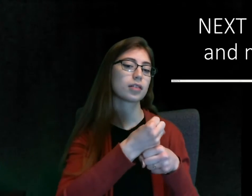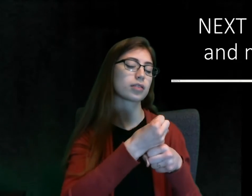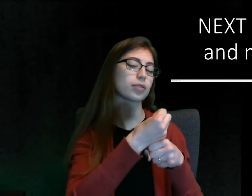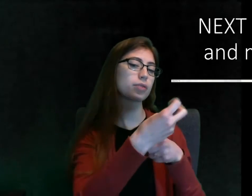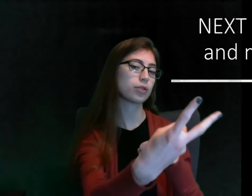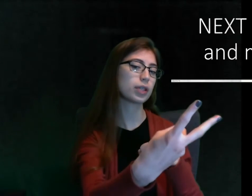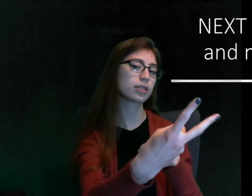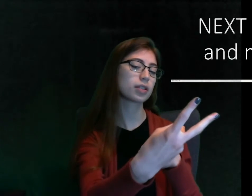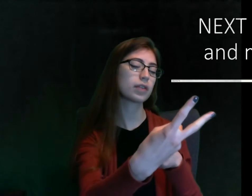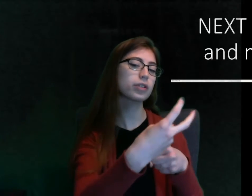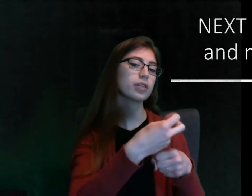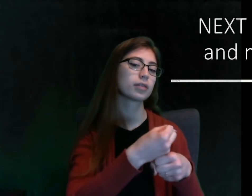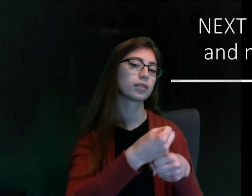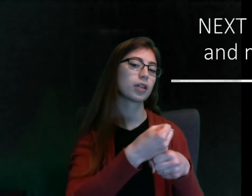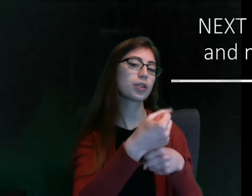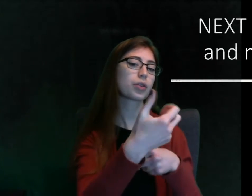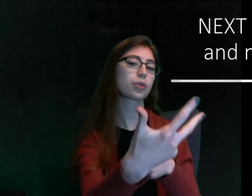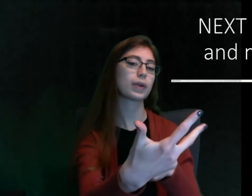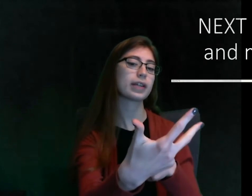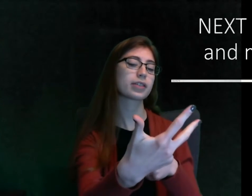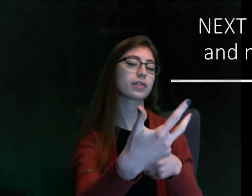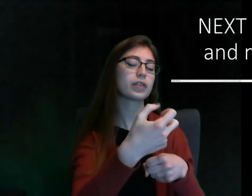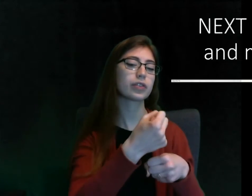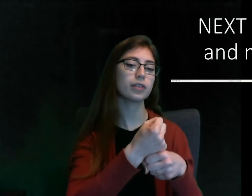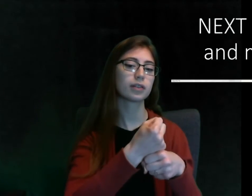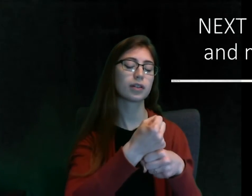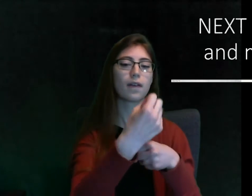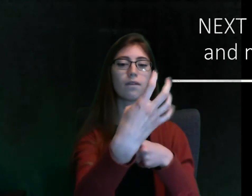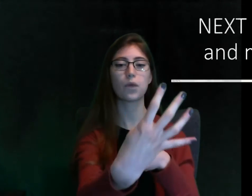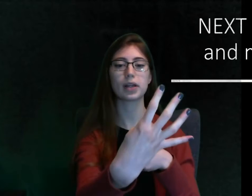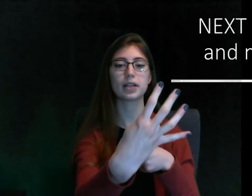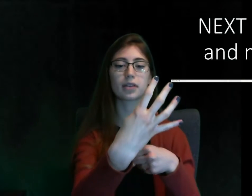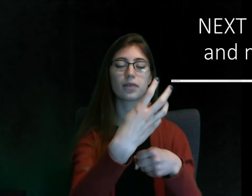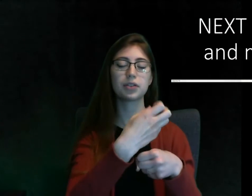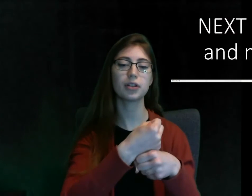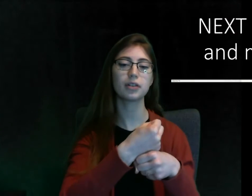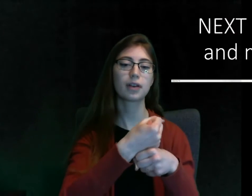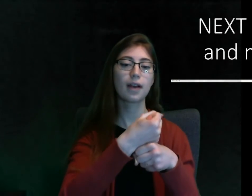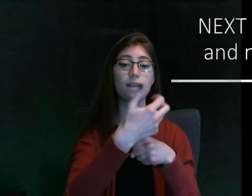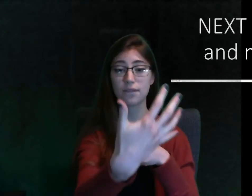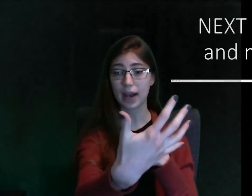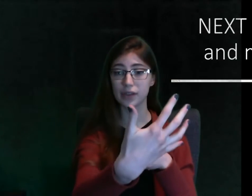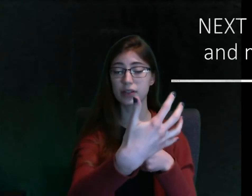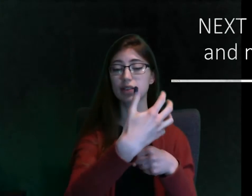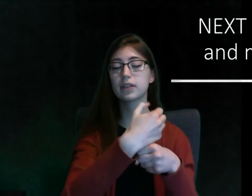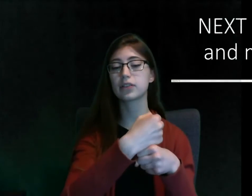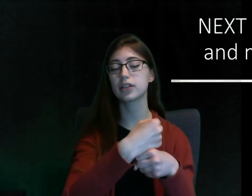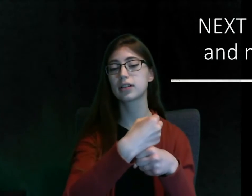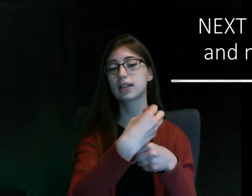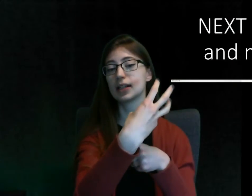So 2 years in the future, 3 years in the future, 4 years in the future, 5 years in the future,